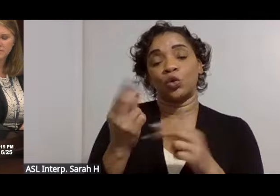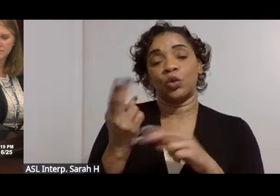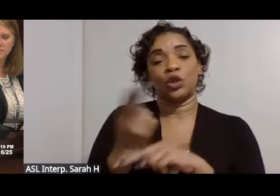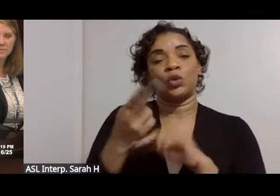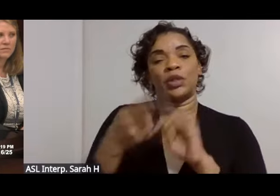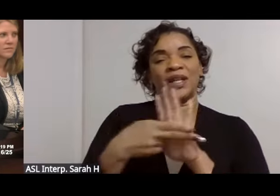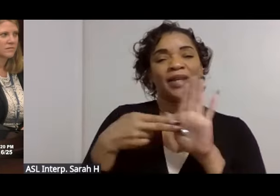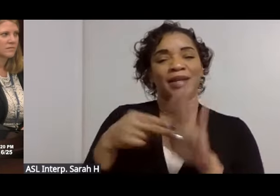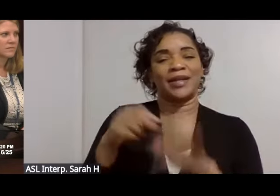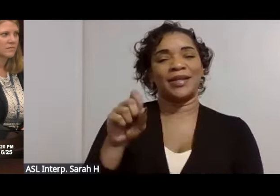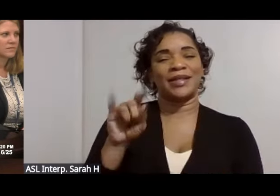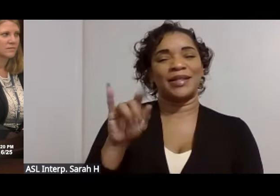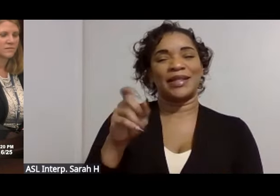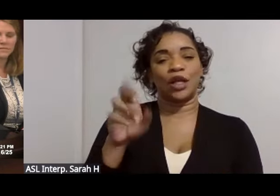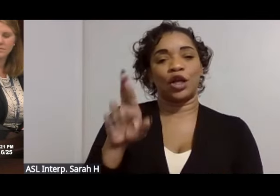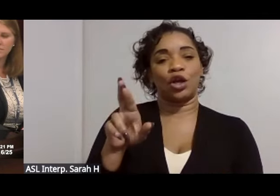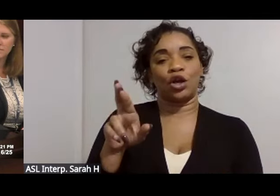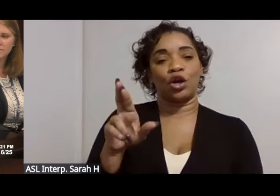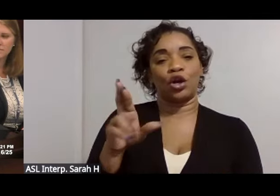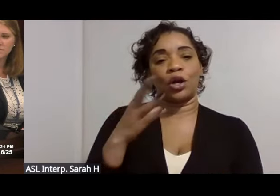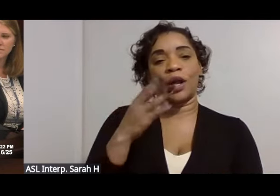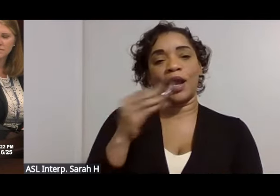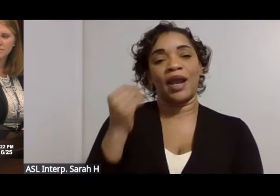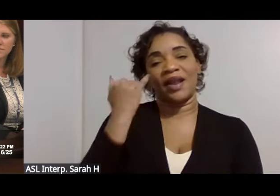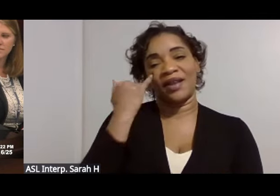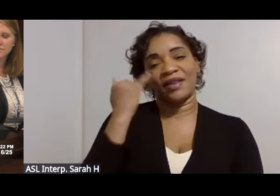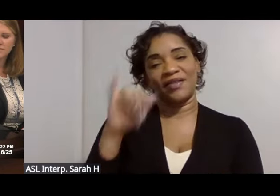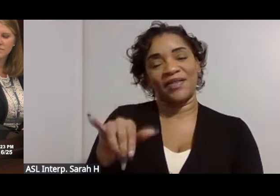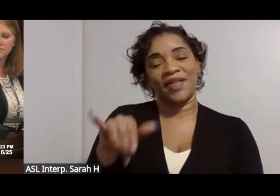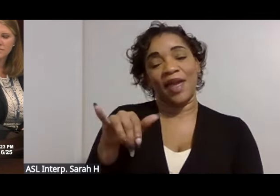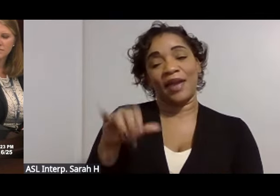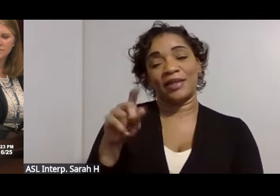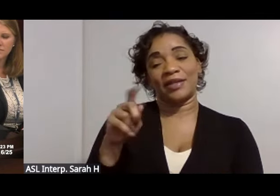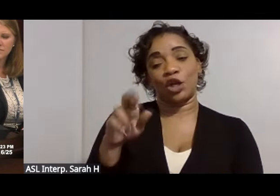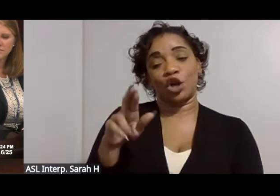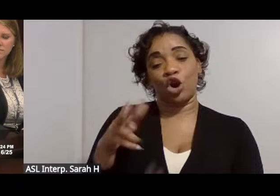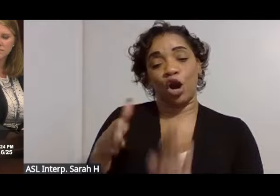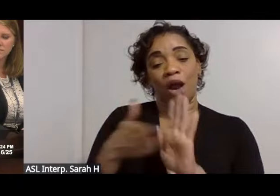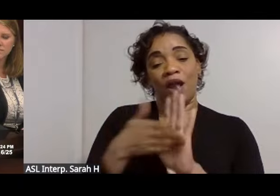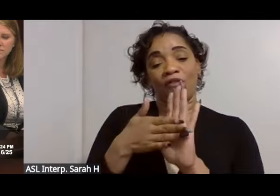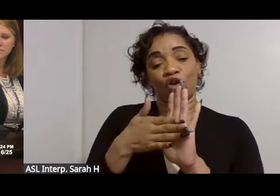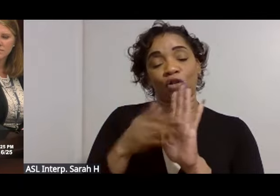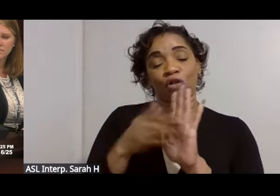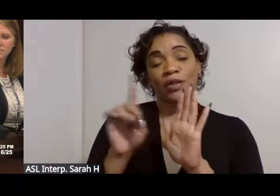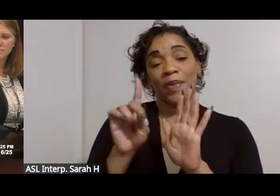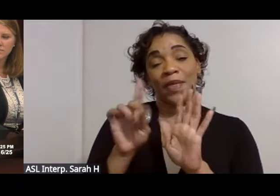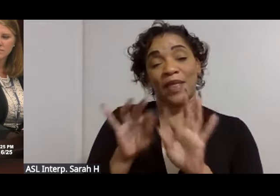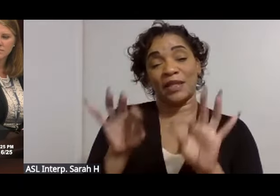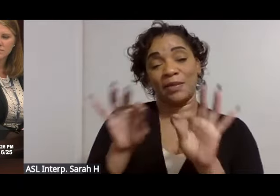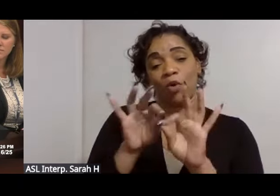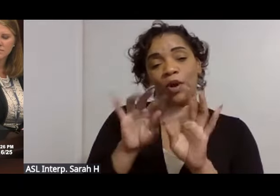on and it covers up a mandatory element, anything on this page, that entire sheet is invalid.